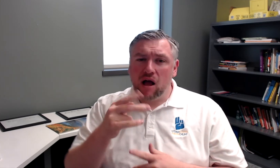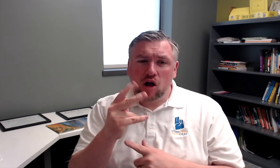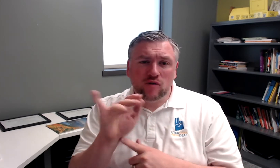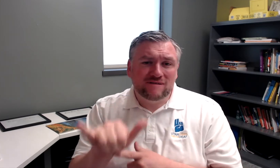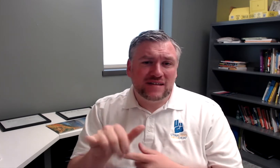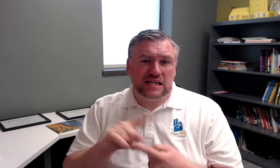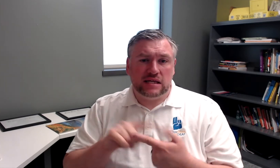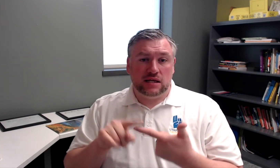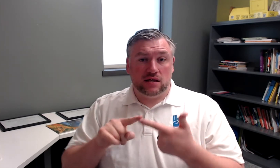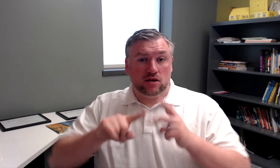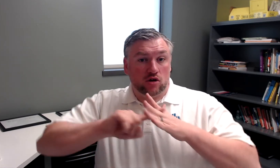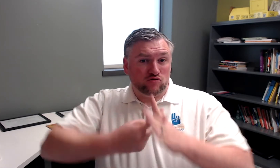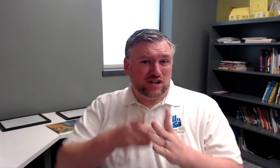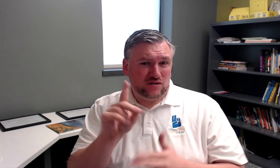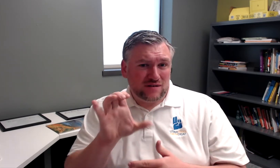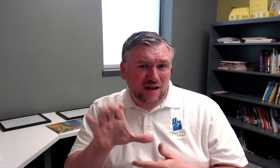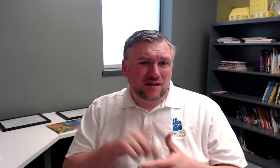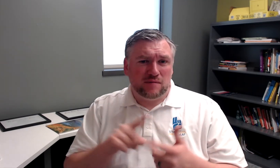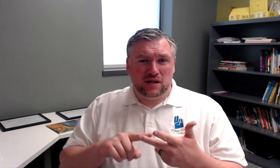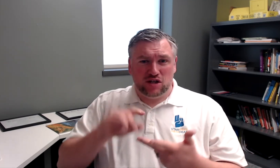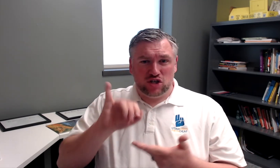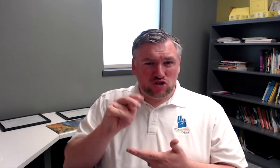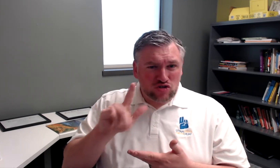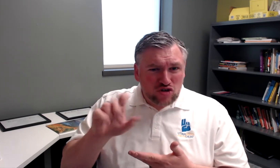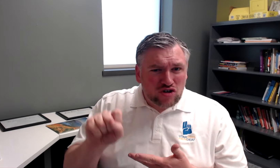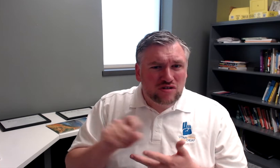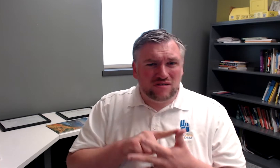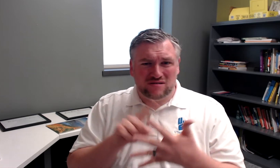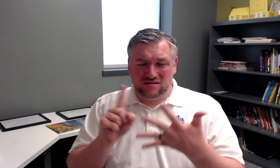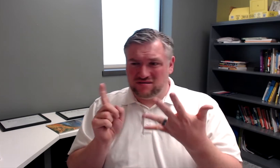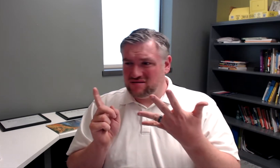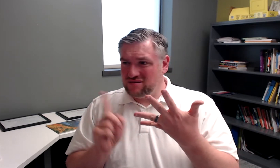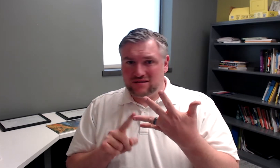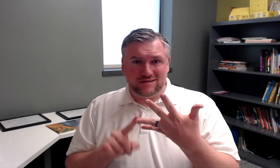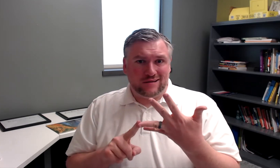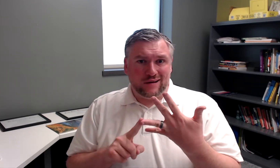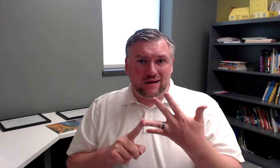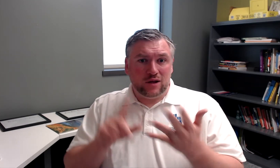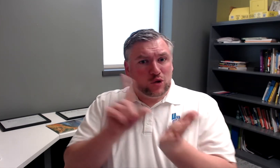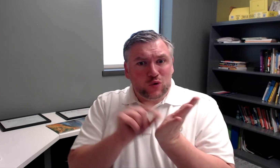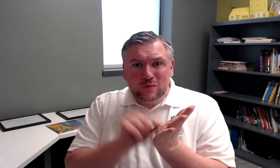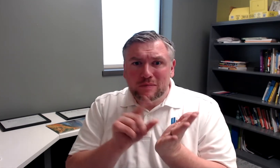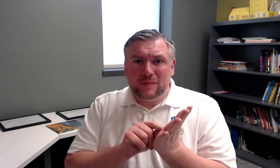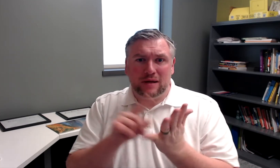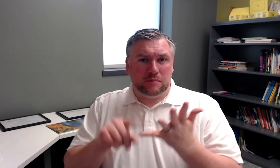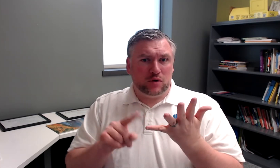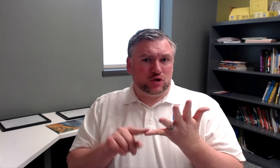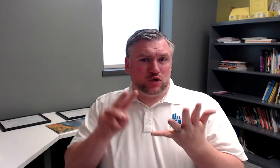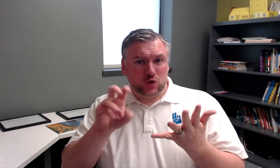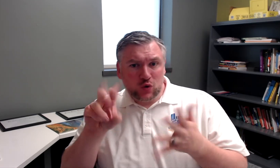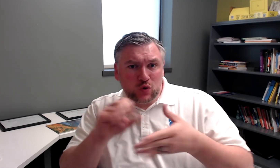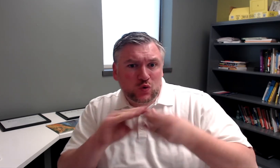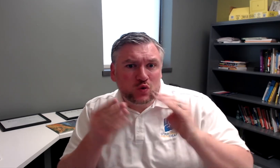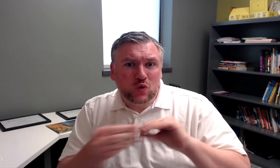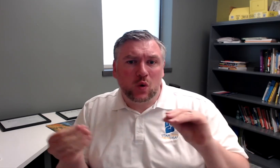think reading a textbook, but no, there's original documents, there's newspapers, there's